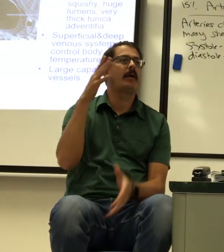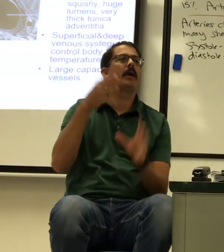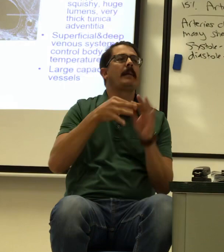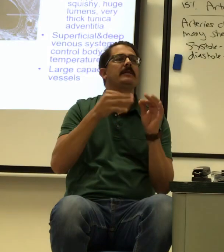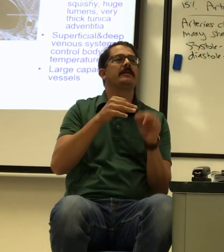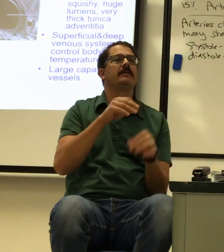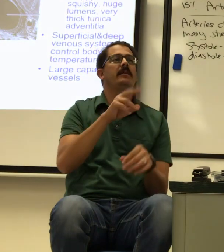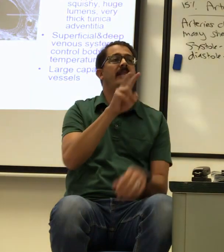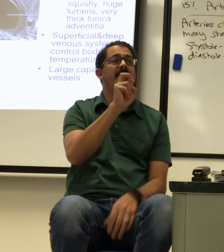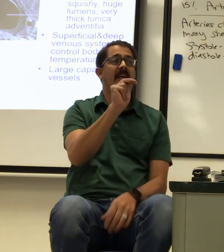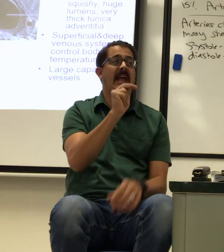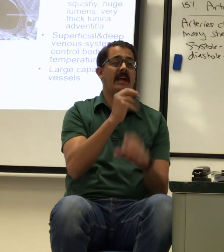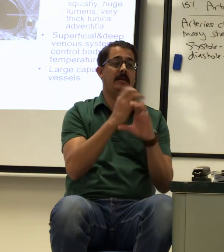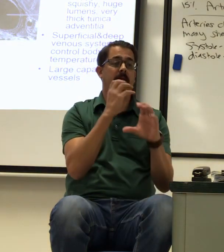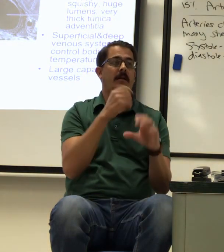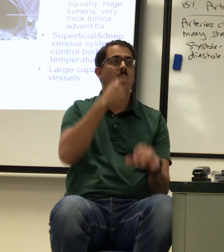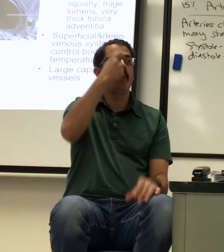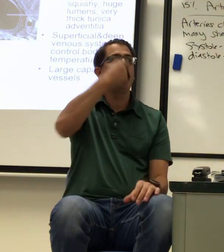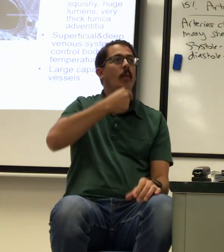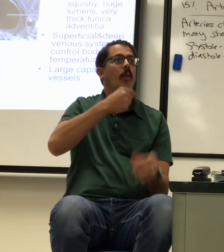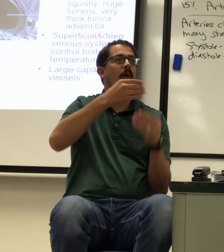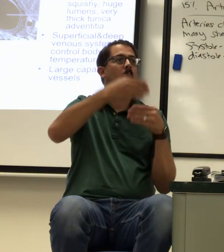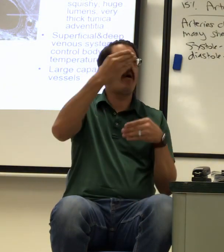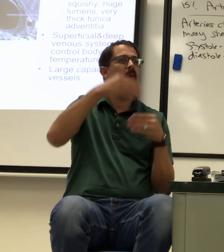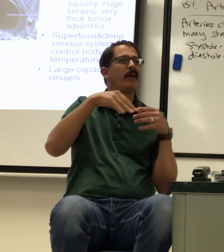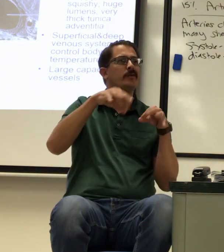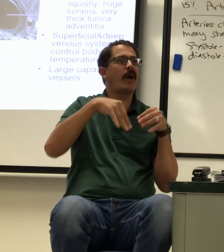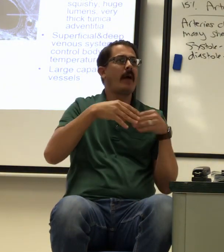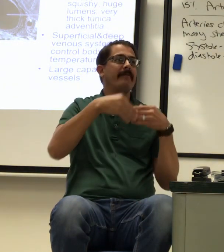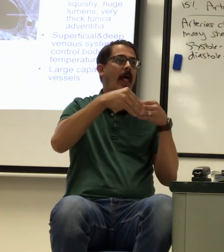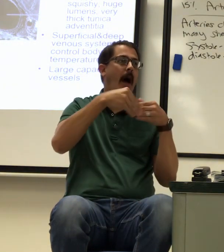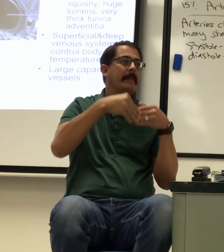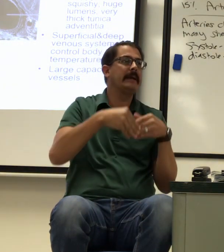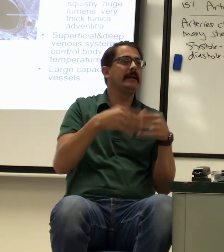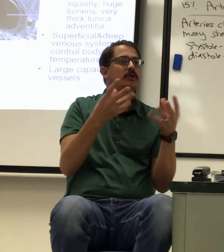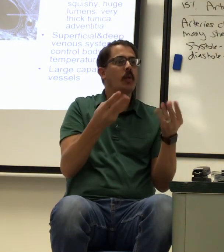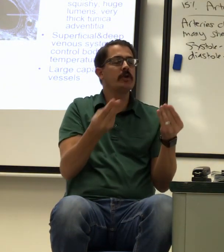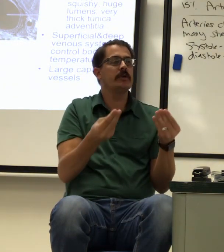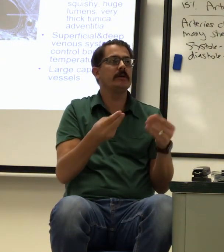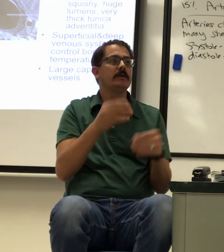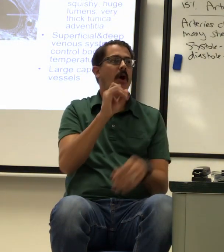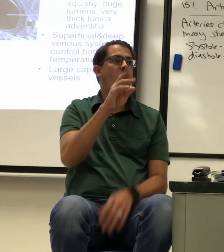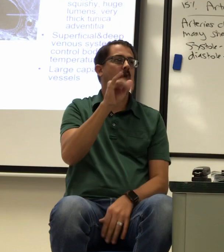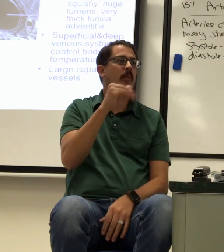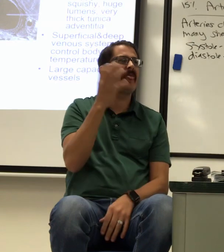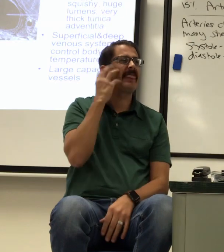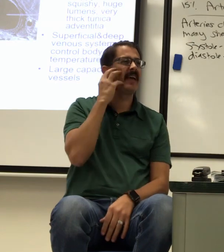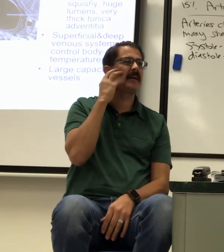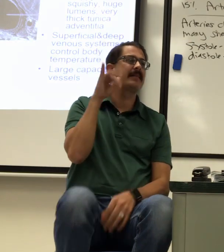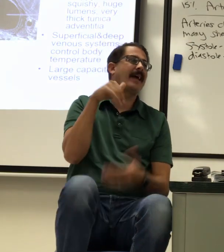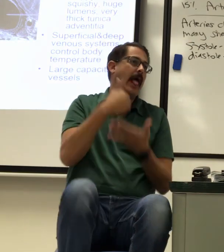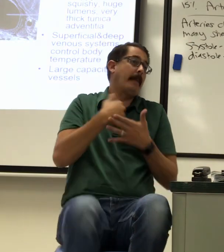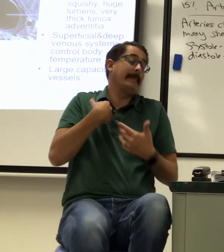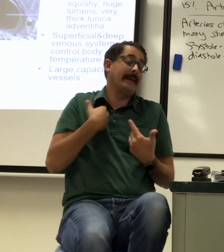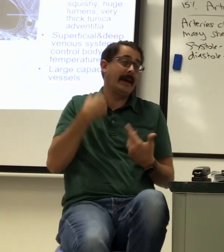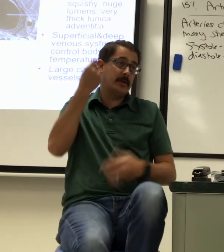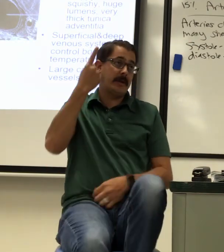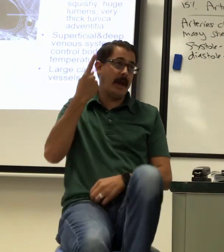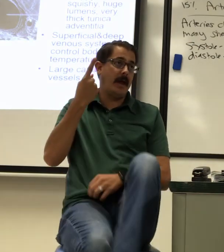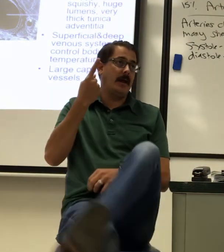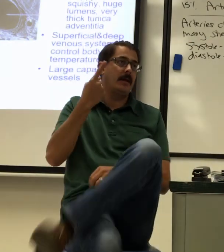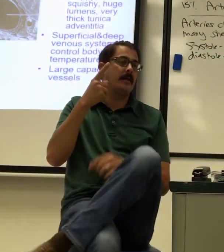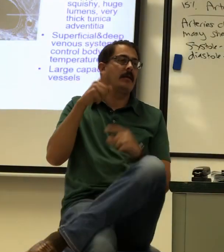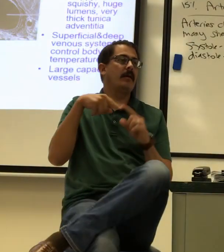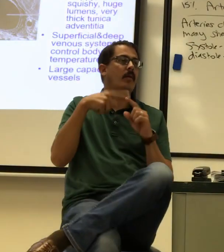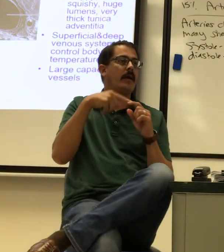veins are thin-walled. I describe them as floppy and squishy, and arteries are thick-walled. I mean, that really helps me as like